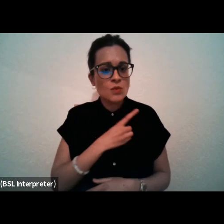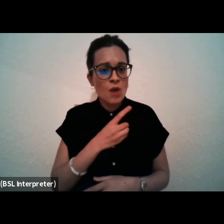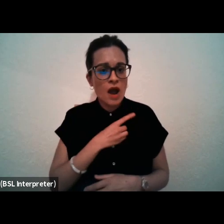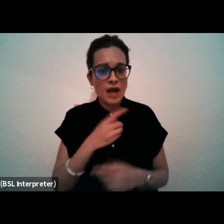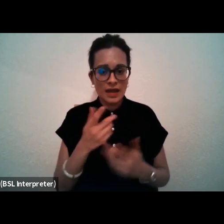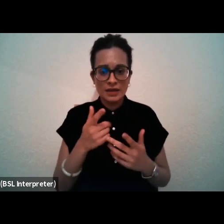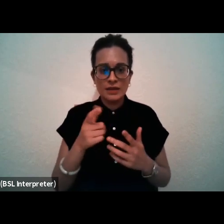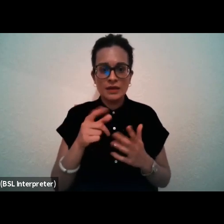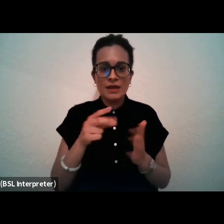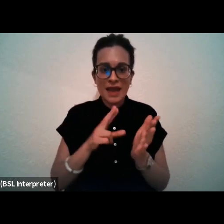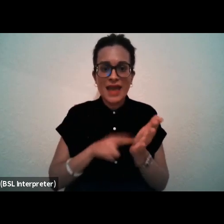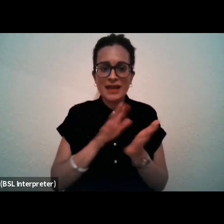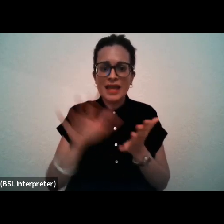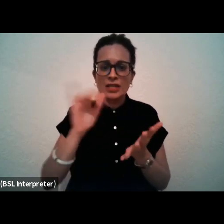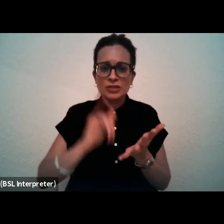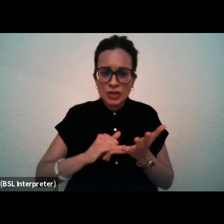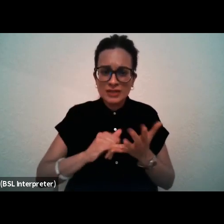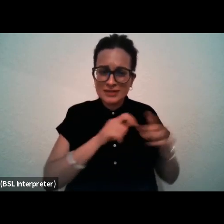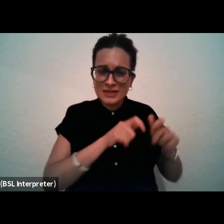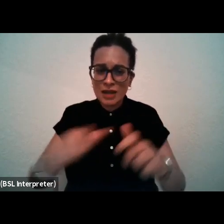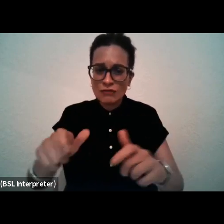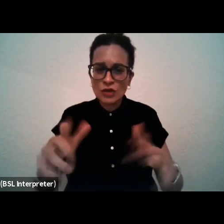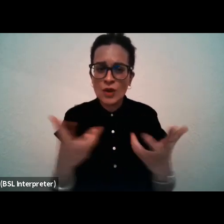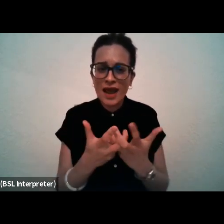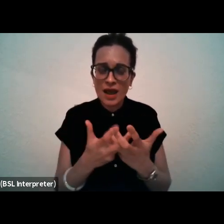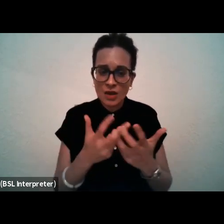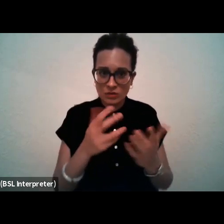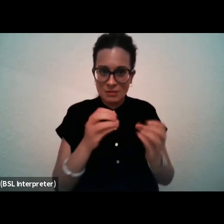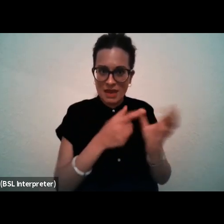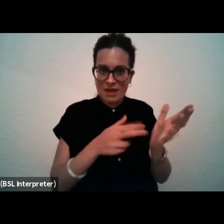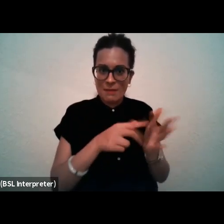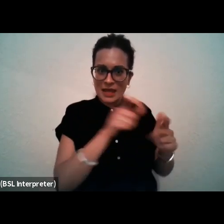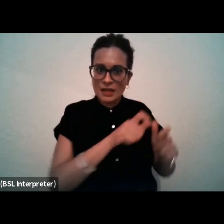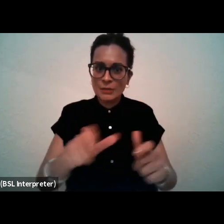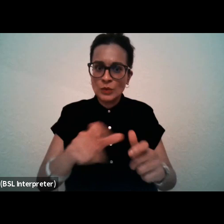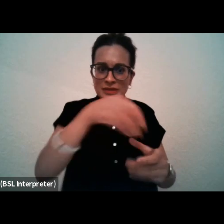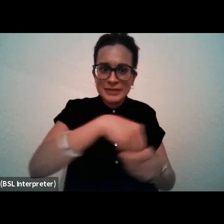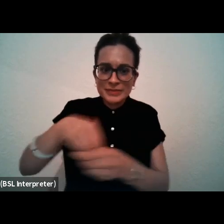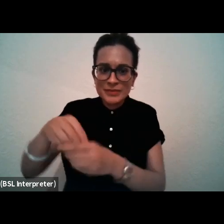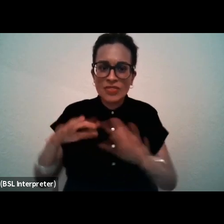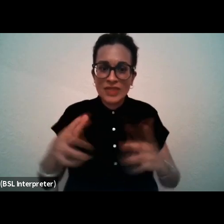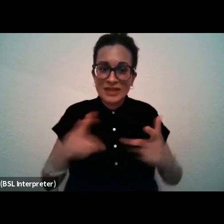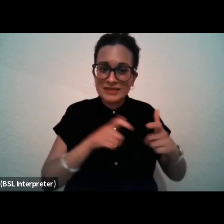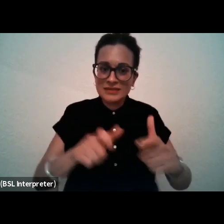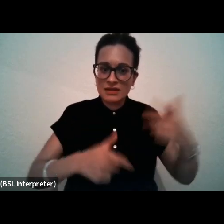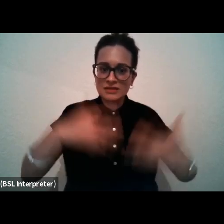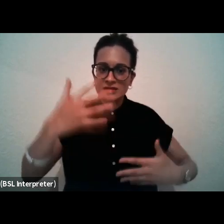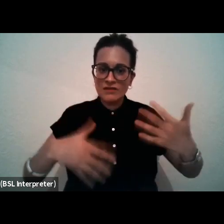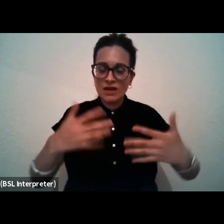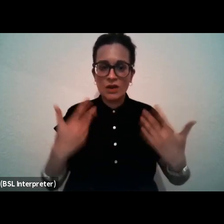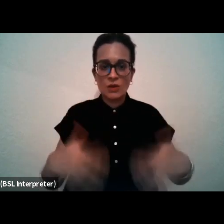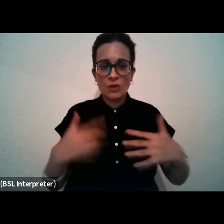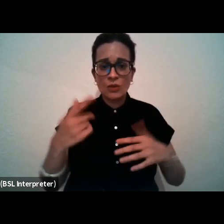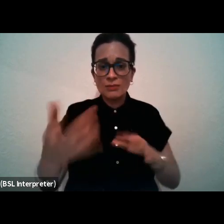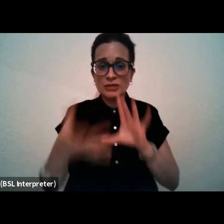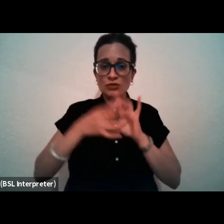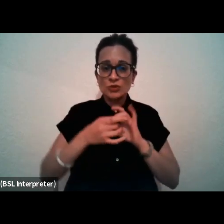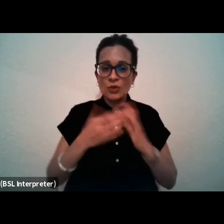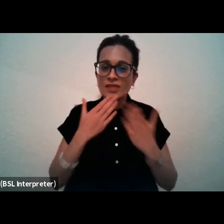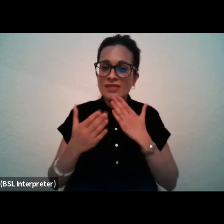the NHS and other sectors are suffering disproportionately. So thank you so much for joining us. It's really delighted to have you with us, and